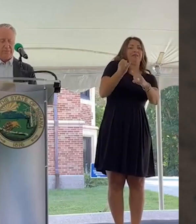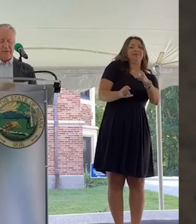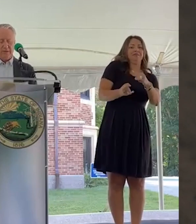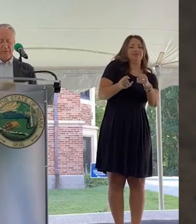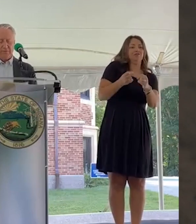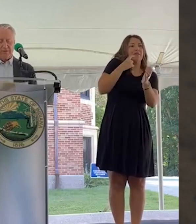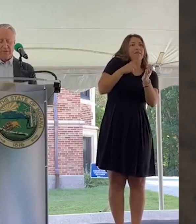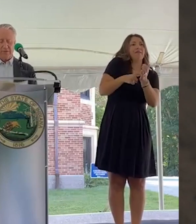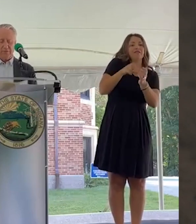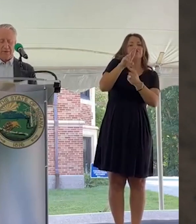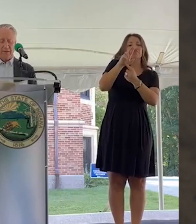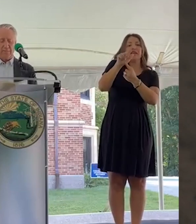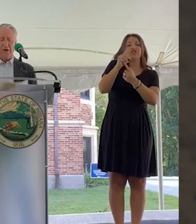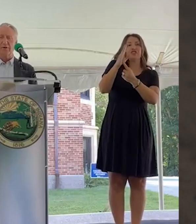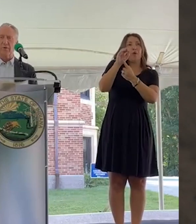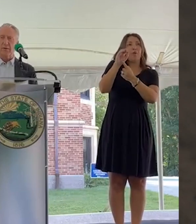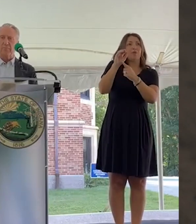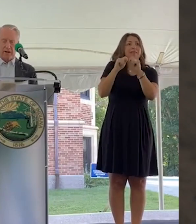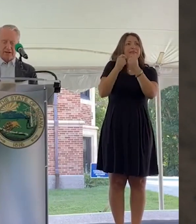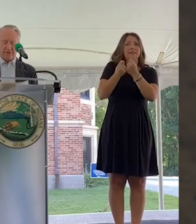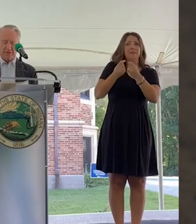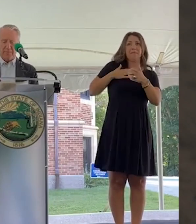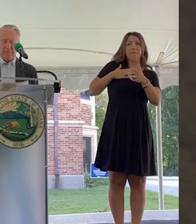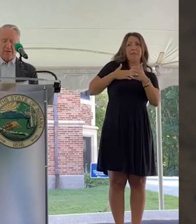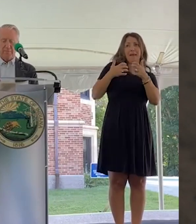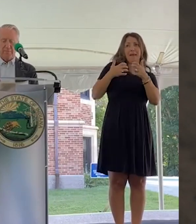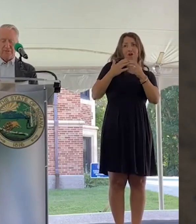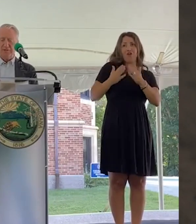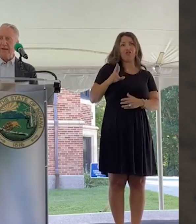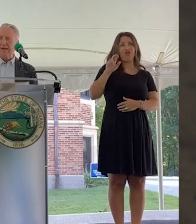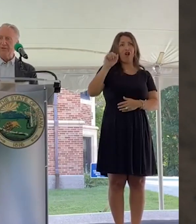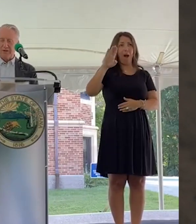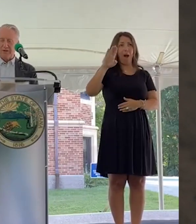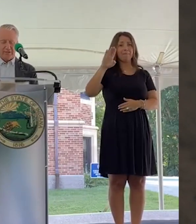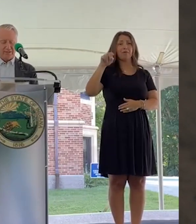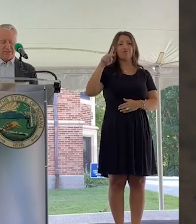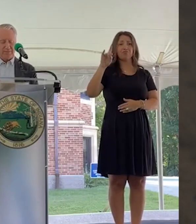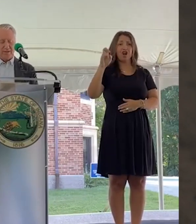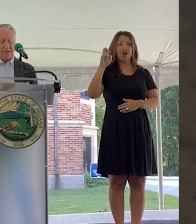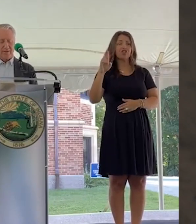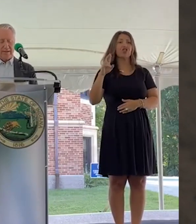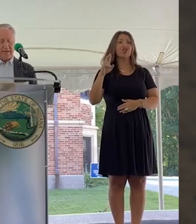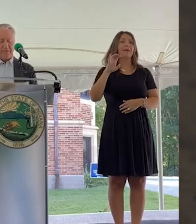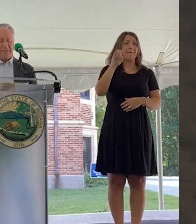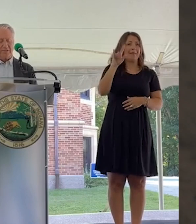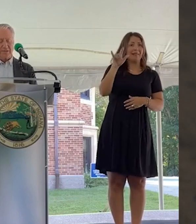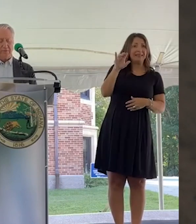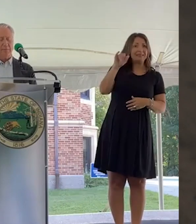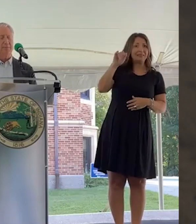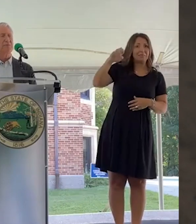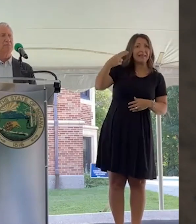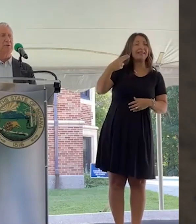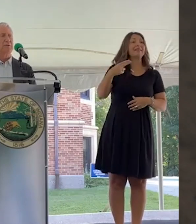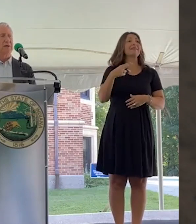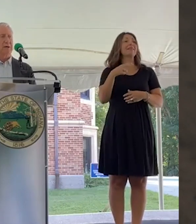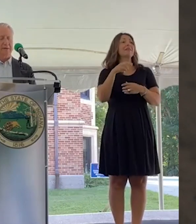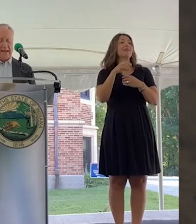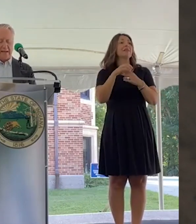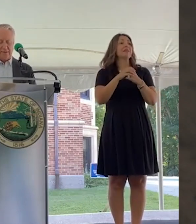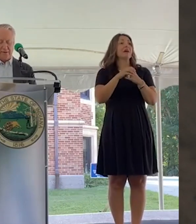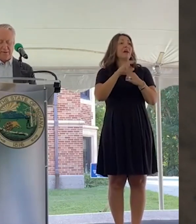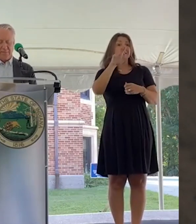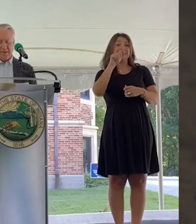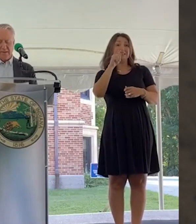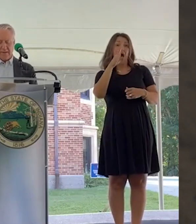ratio team, which include my partner, Rob Proctor, our project manager, Emily DeSmith, our campus designer and principal,